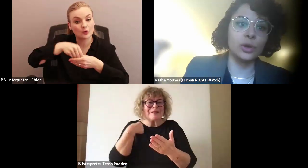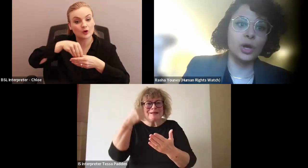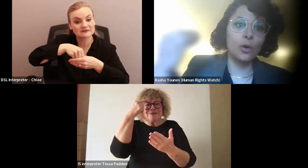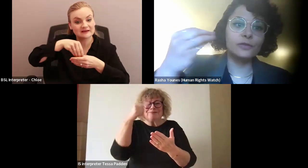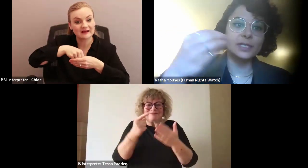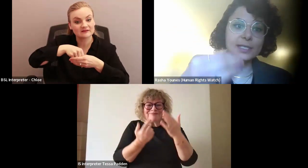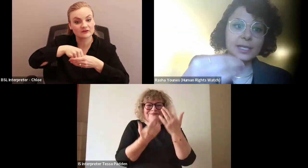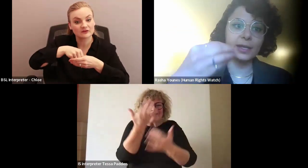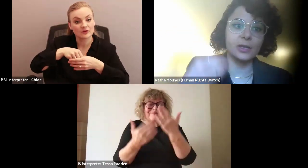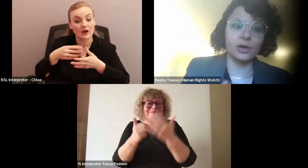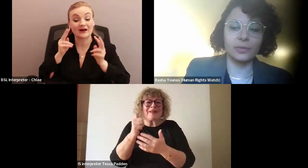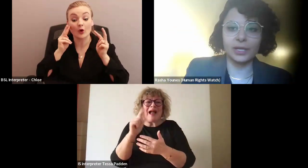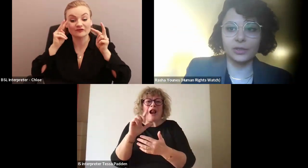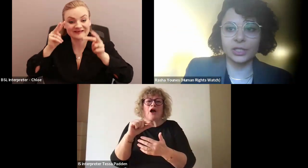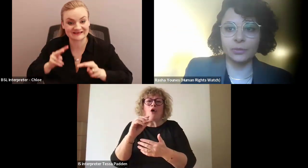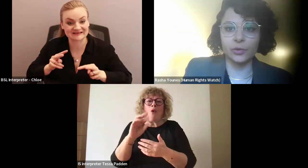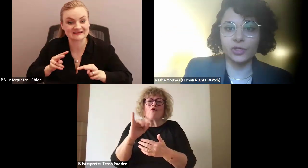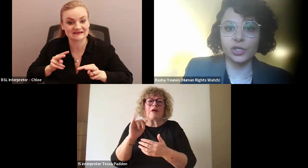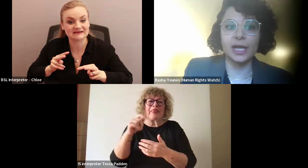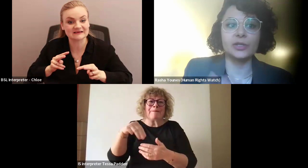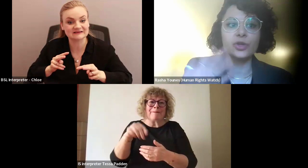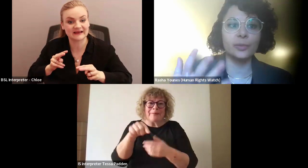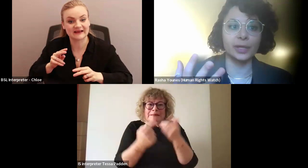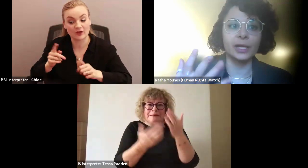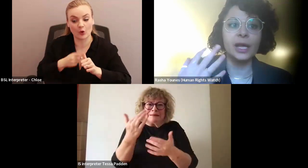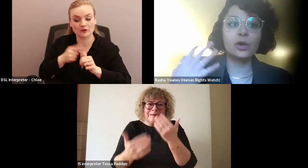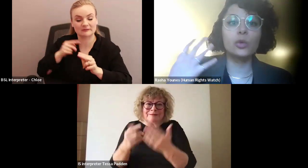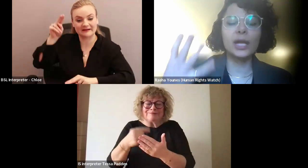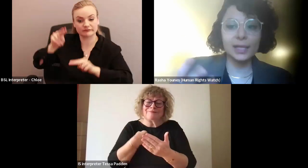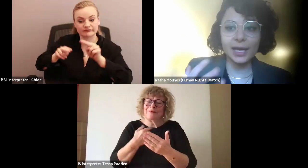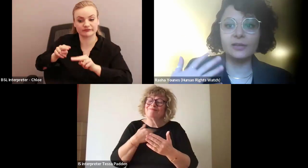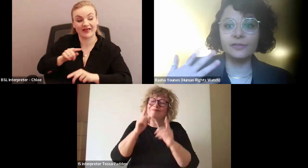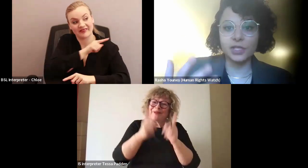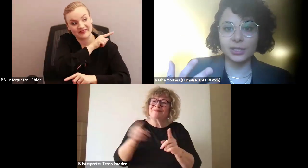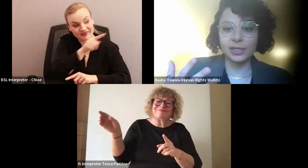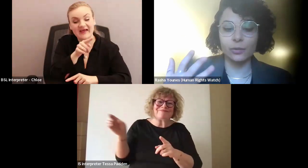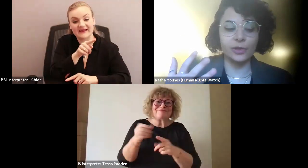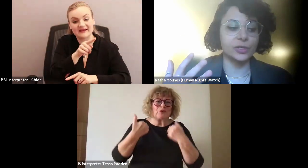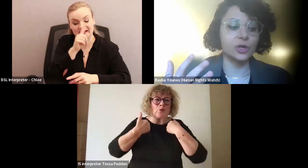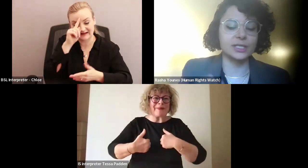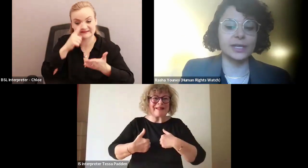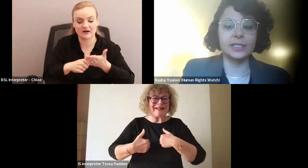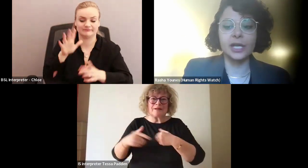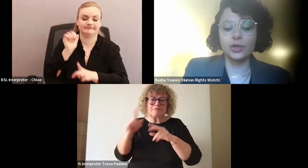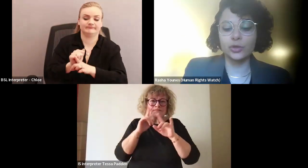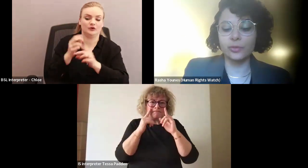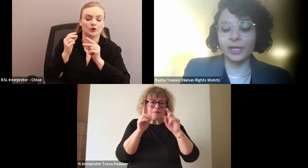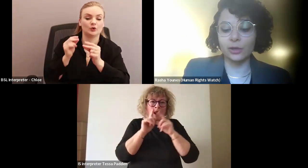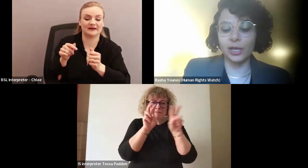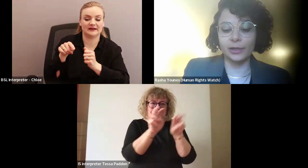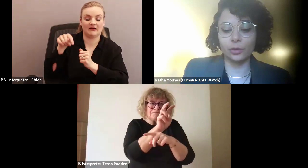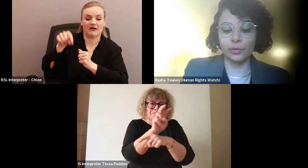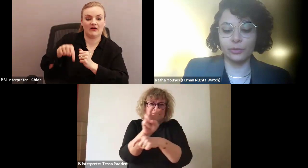able to oversee the automated content moderation and determine quickly and efficiently whether this content